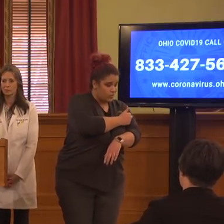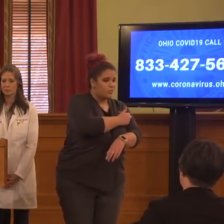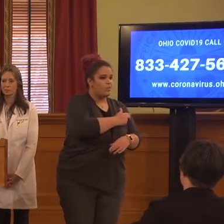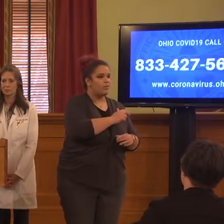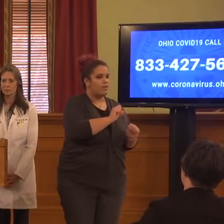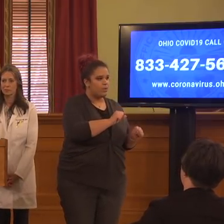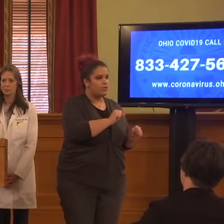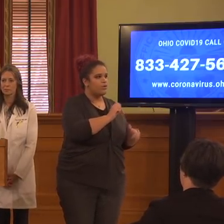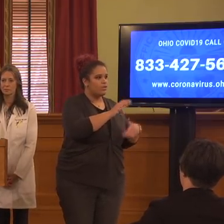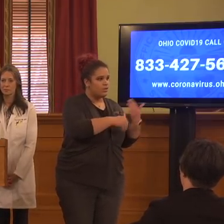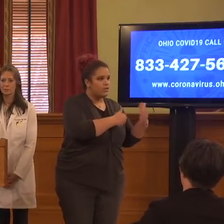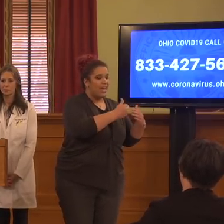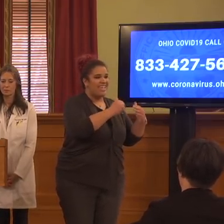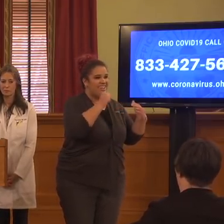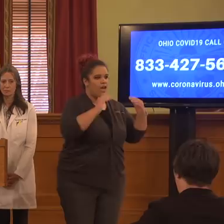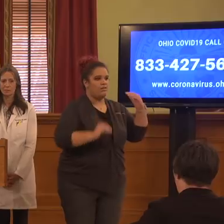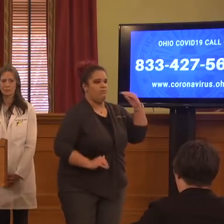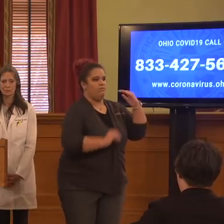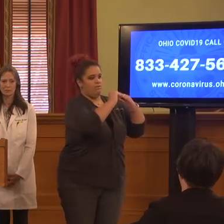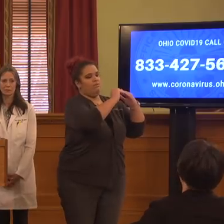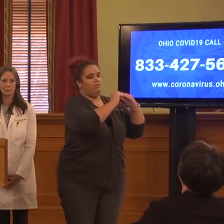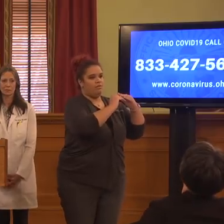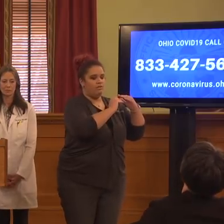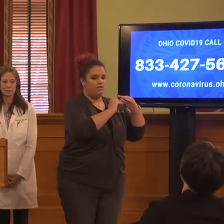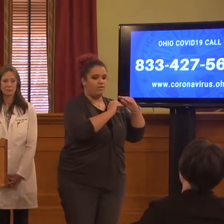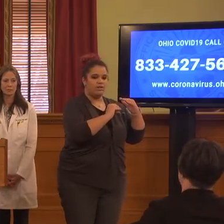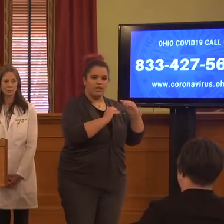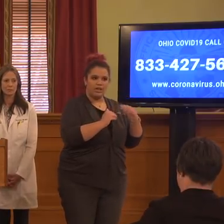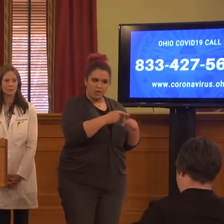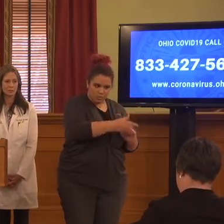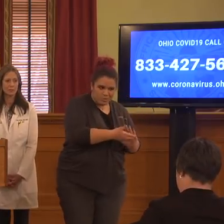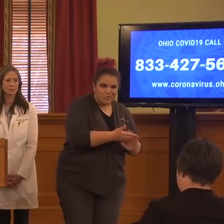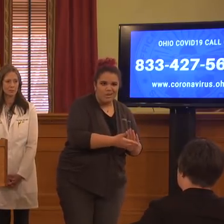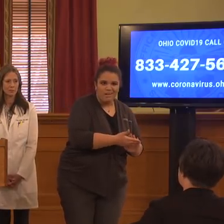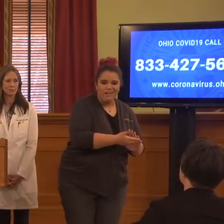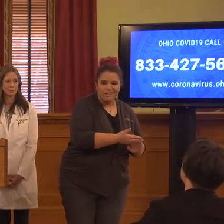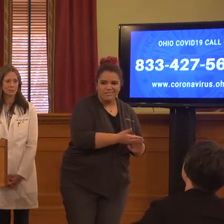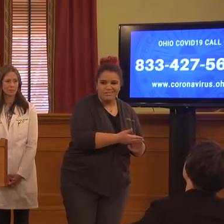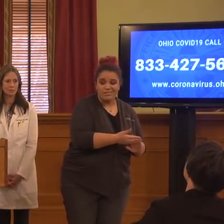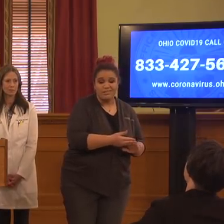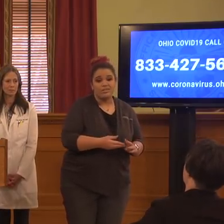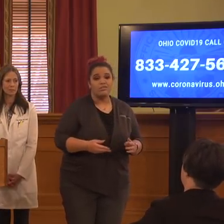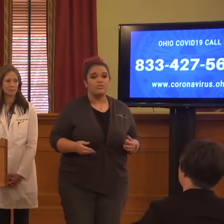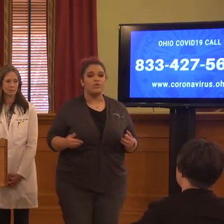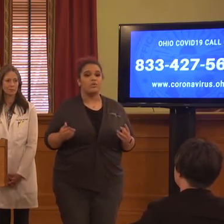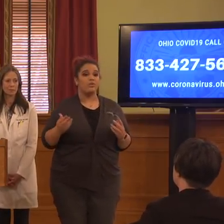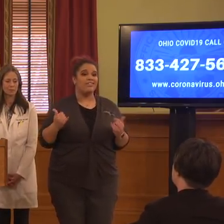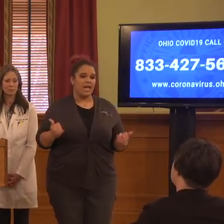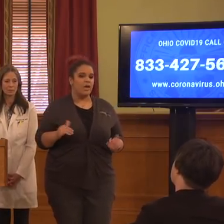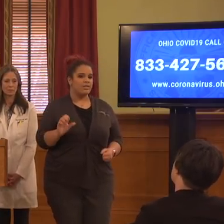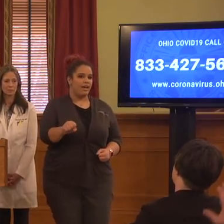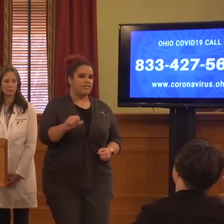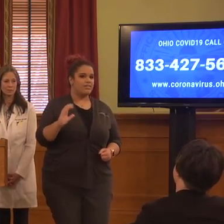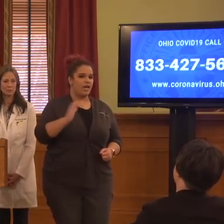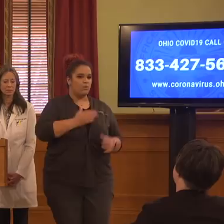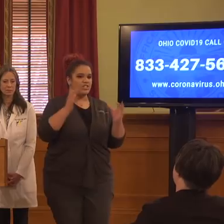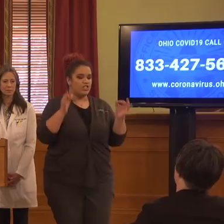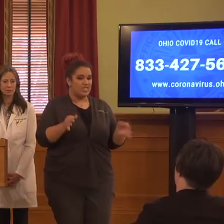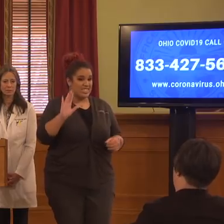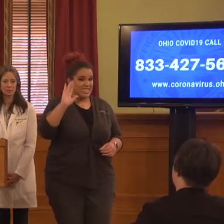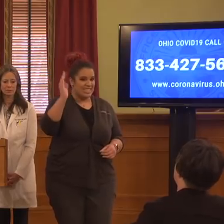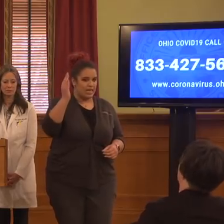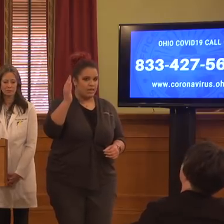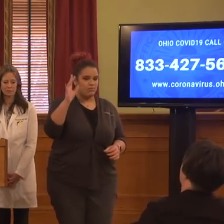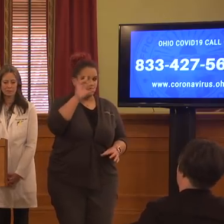only by taking this, what clearly is very dramatic and very drastic action. And if there